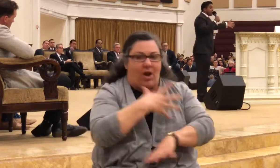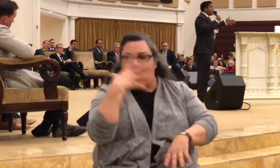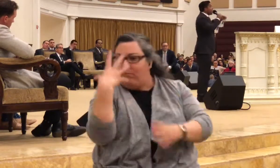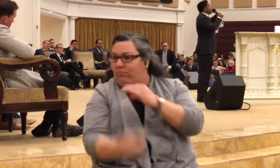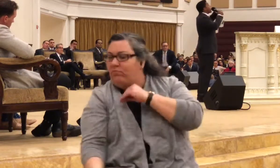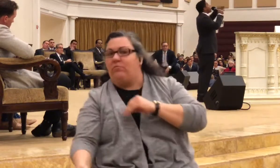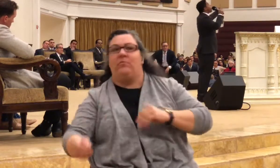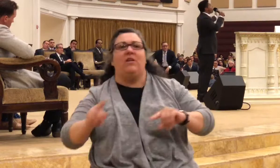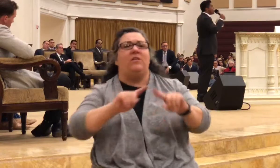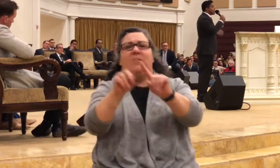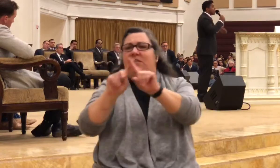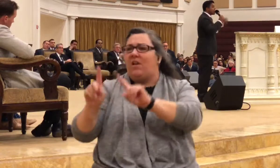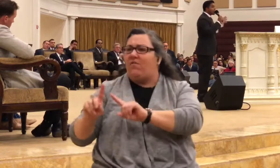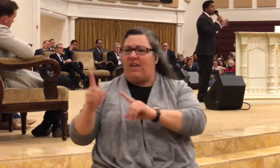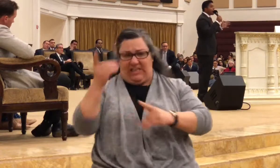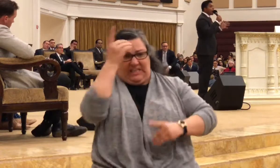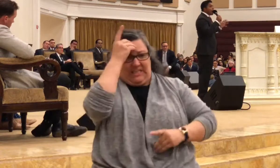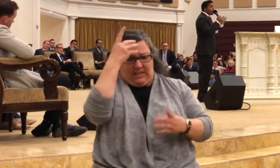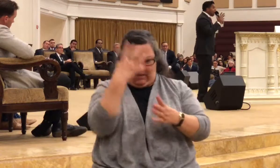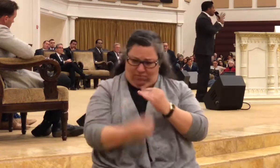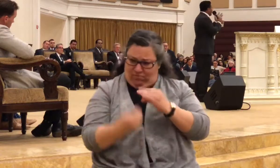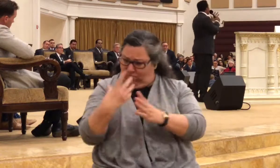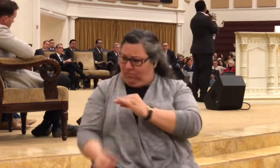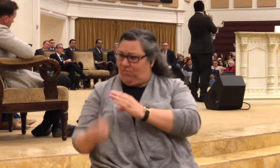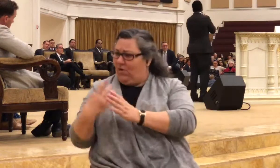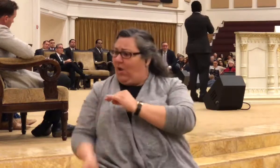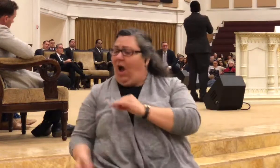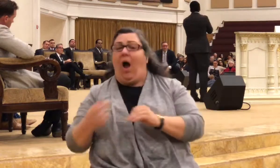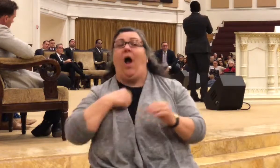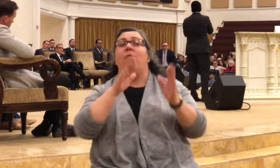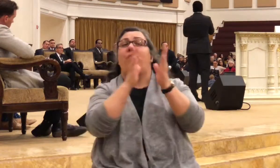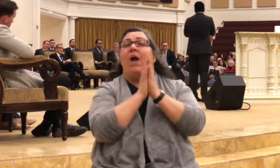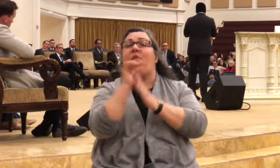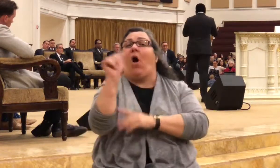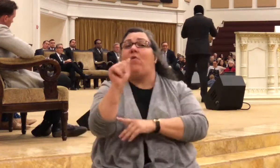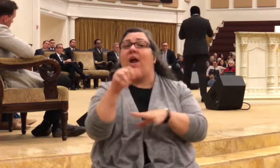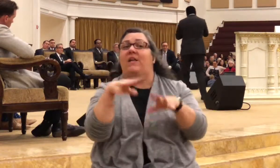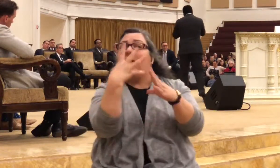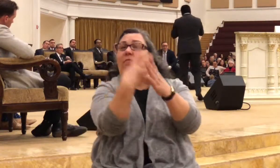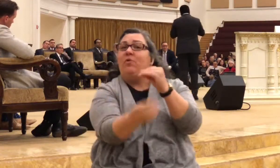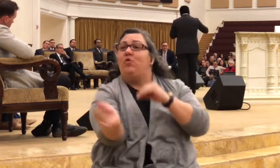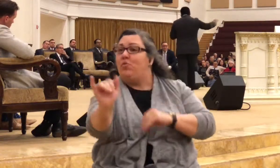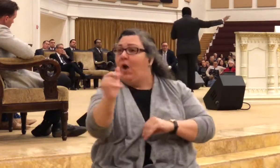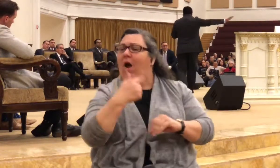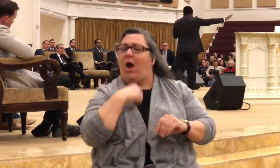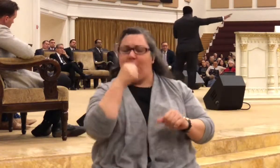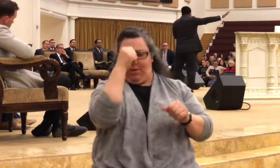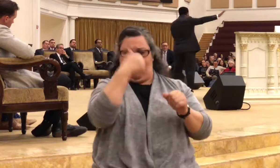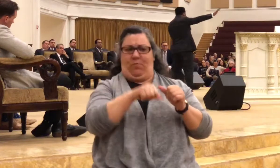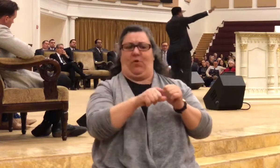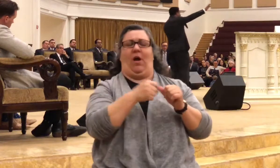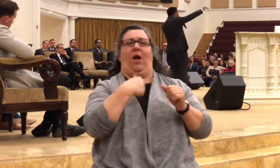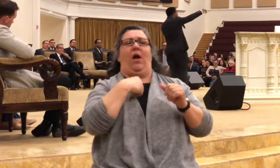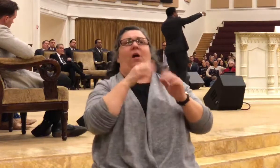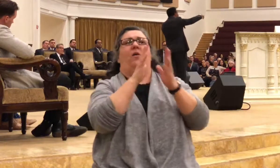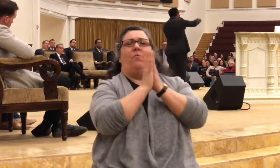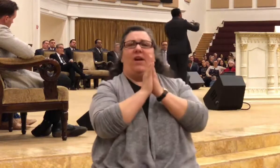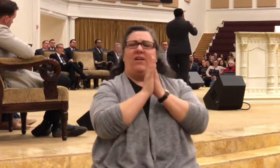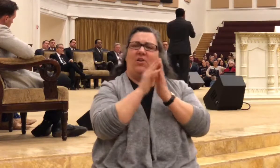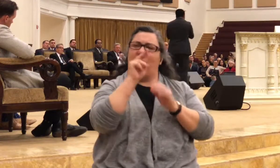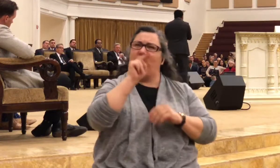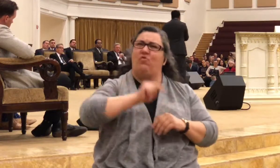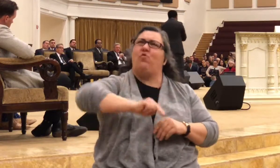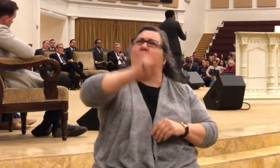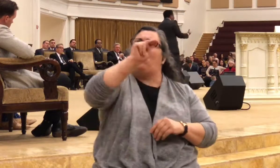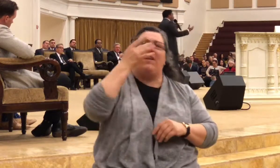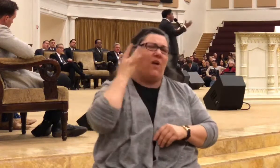these different incurable disease and so on. But I prayed for arthritis to leave. I stayed one time here in Northern California and